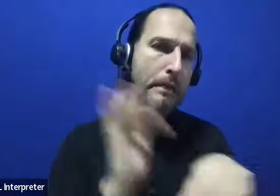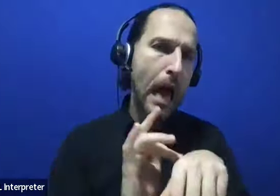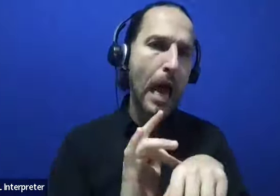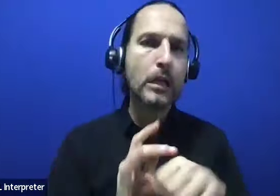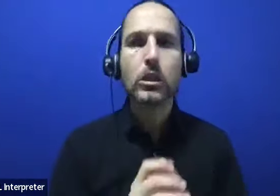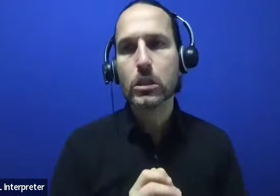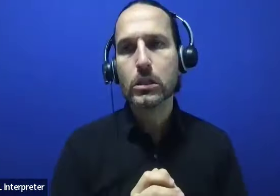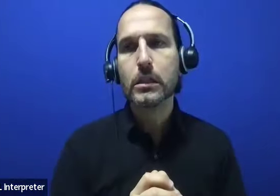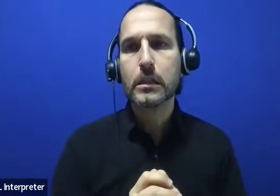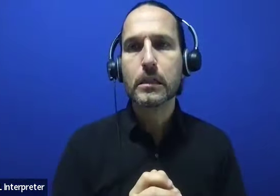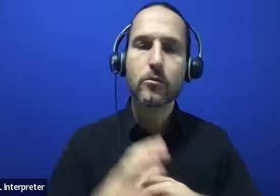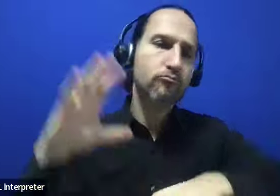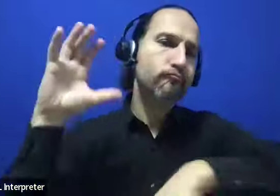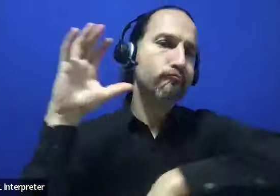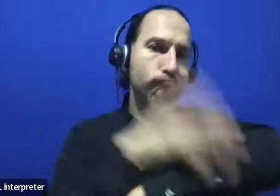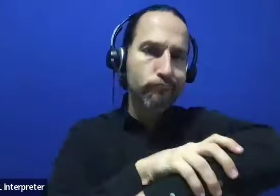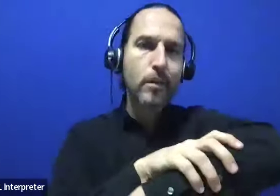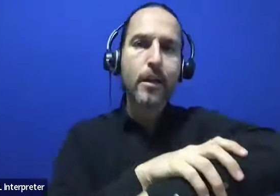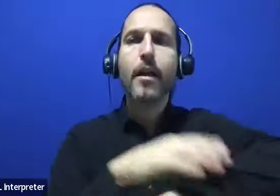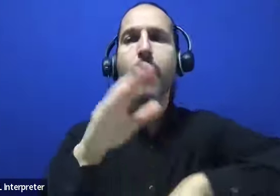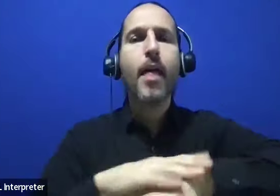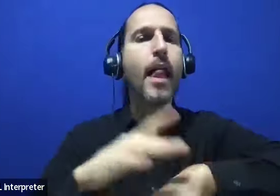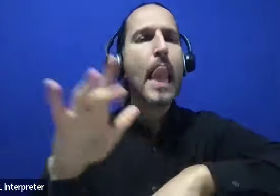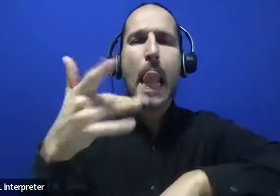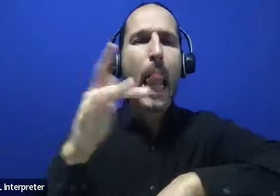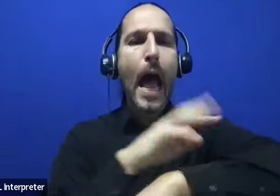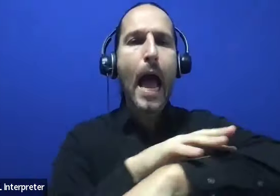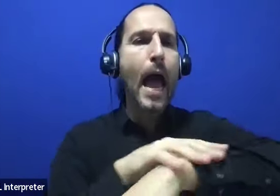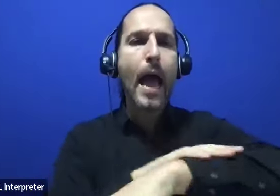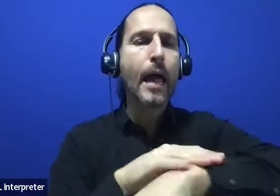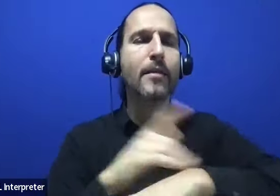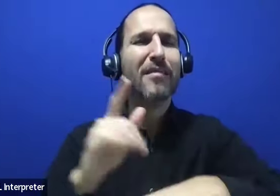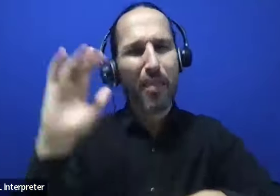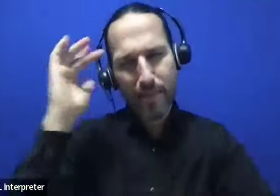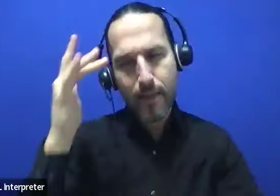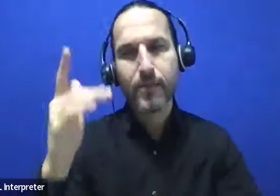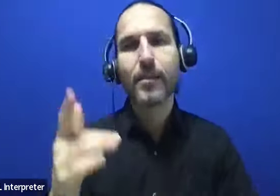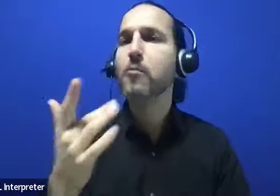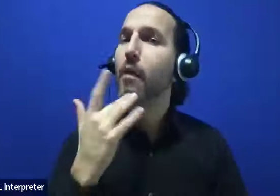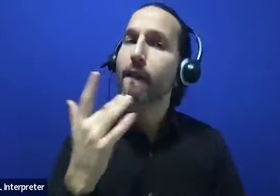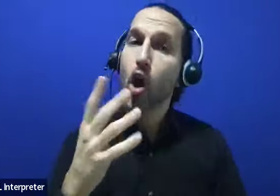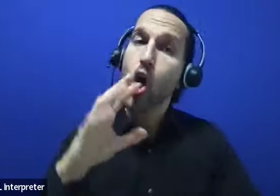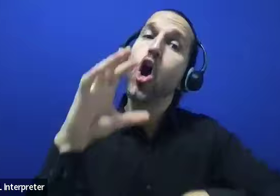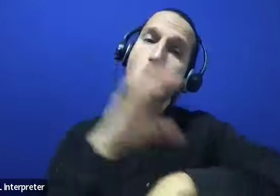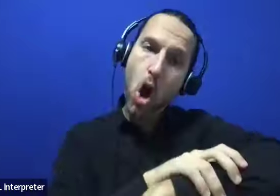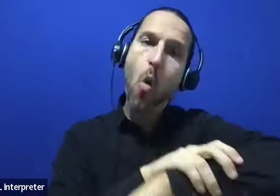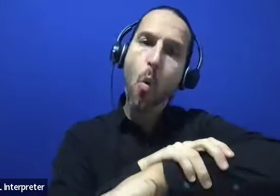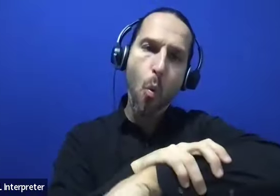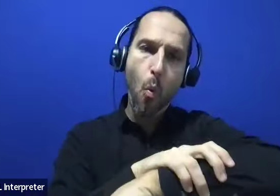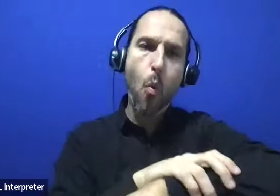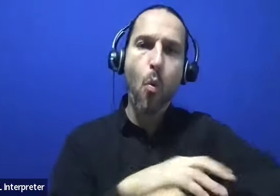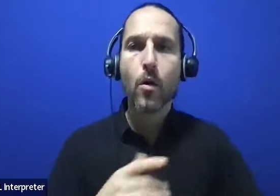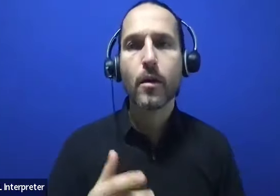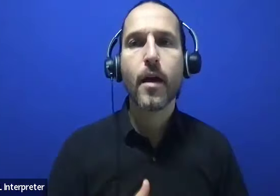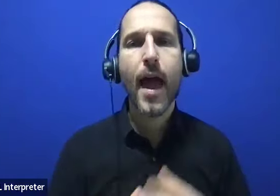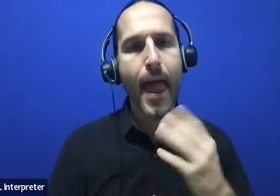Not to knock them over, but just like you grab on it rather than lightly touch them, that can drive them nuts. So if you're going to hold on to them, hold on to them with some